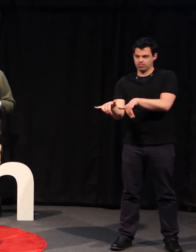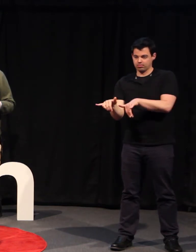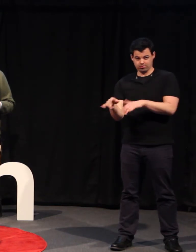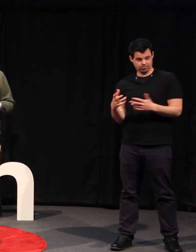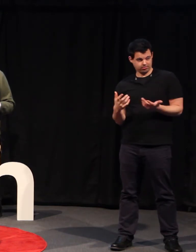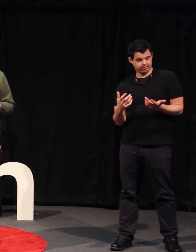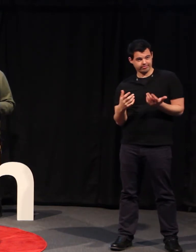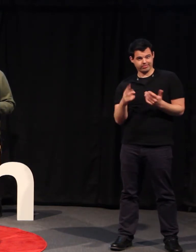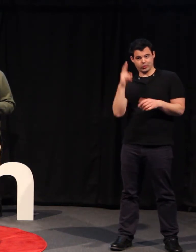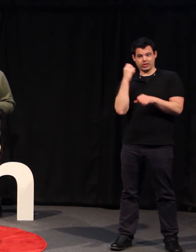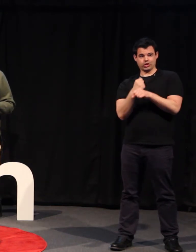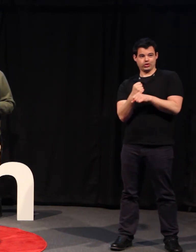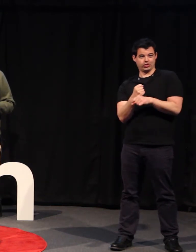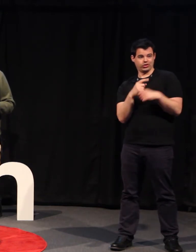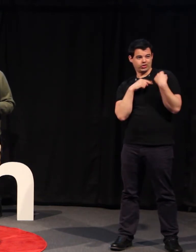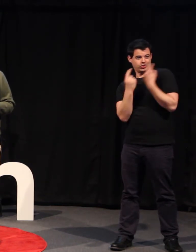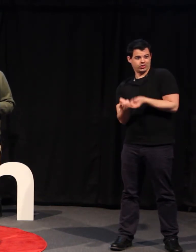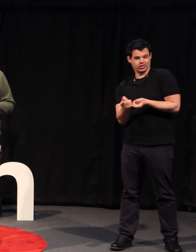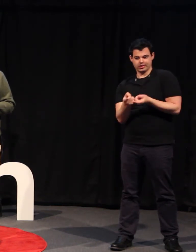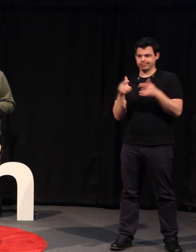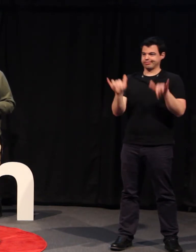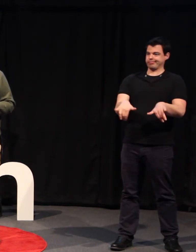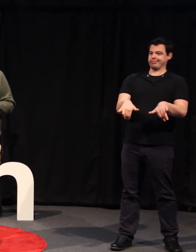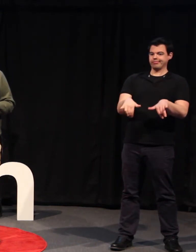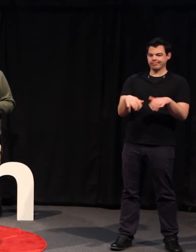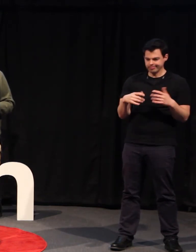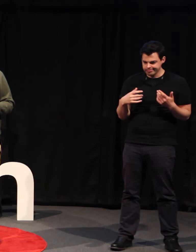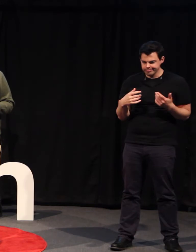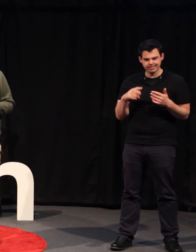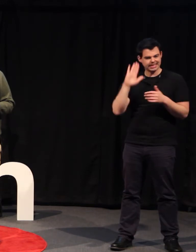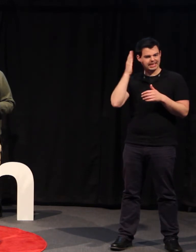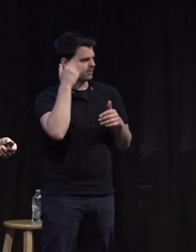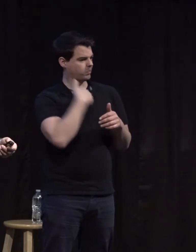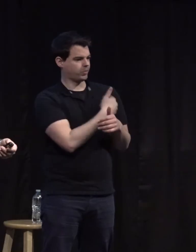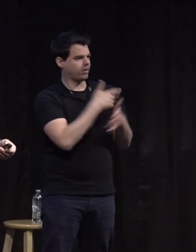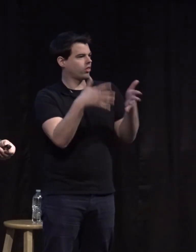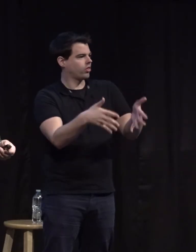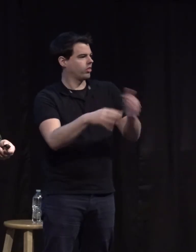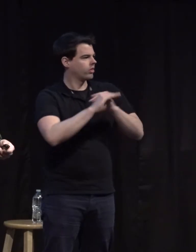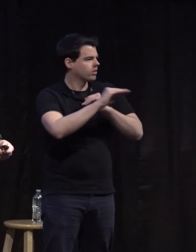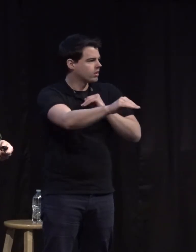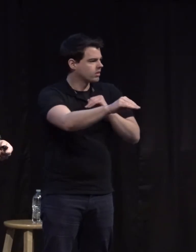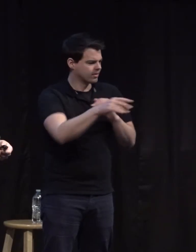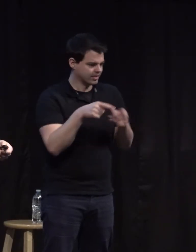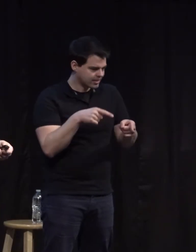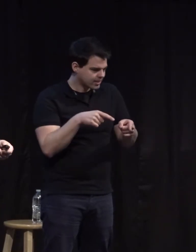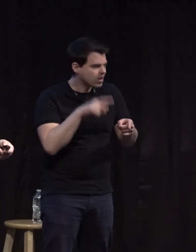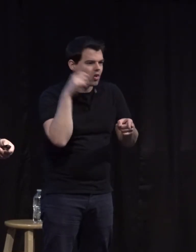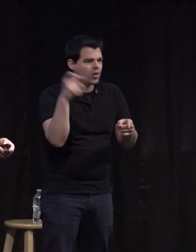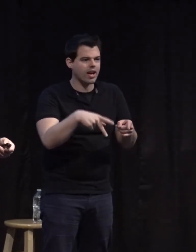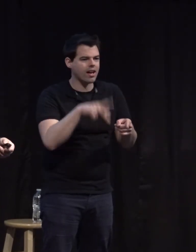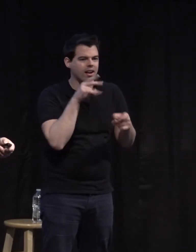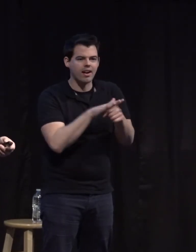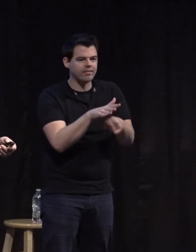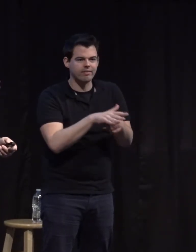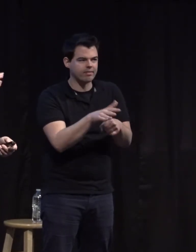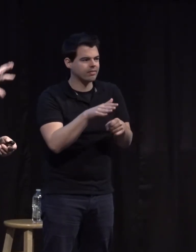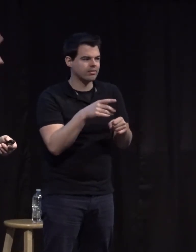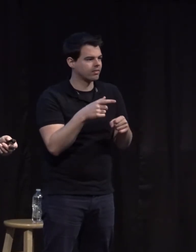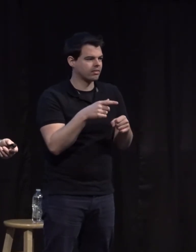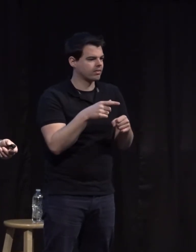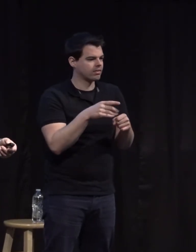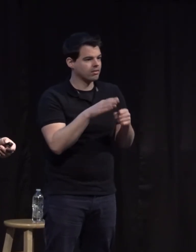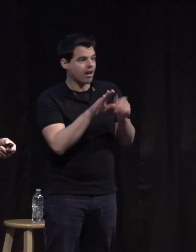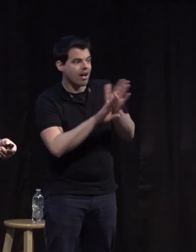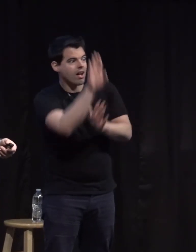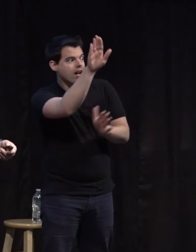We're not dealing with this in an important way. We need to change how we think about this. We need a